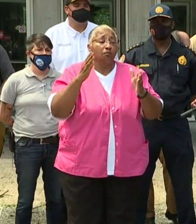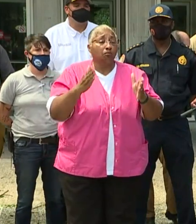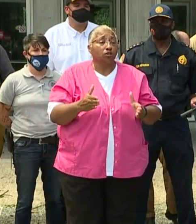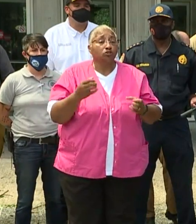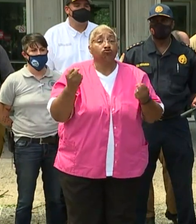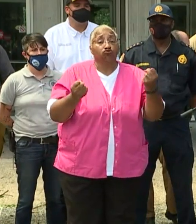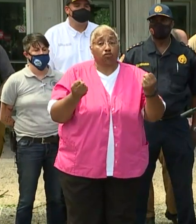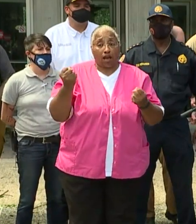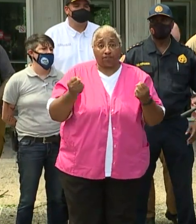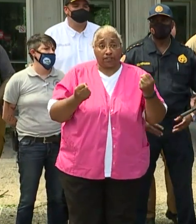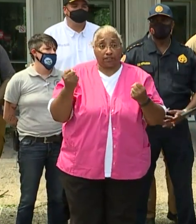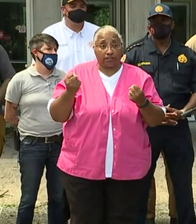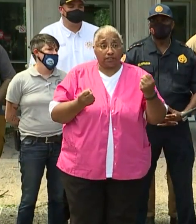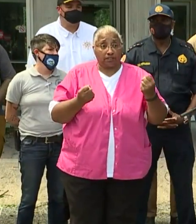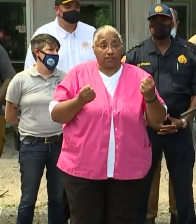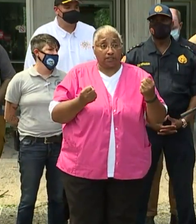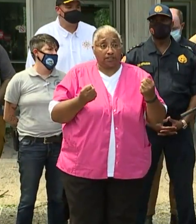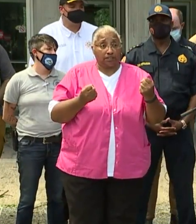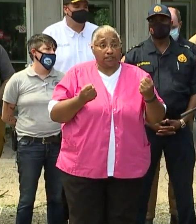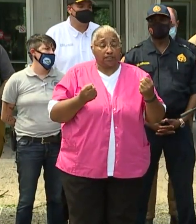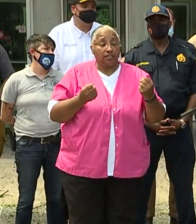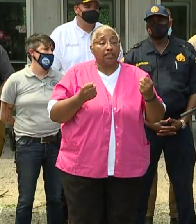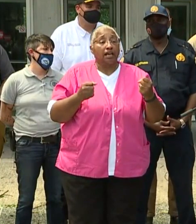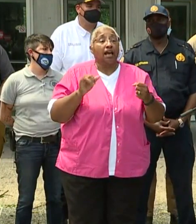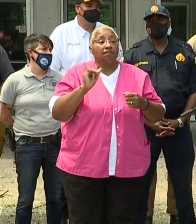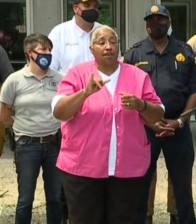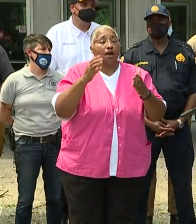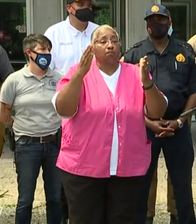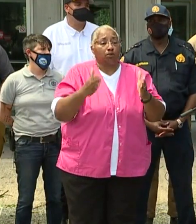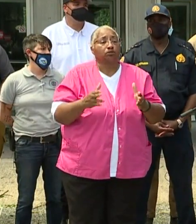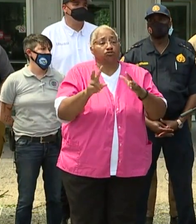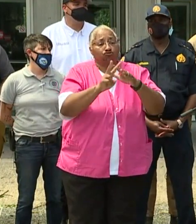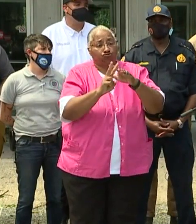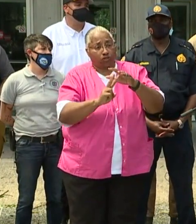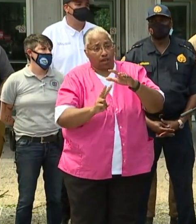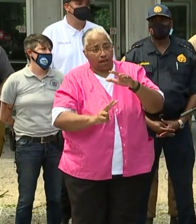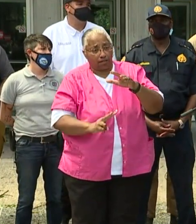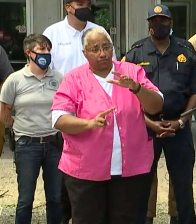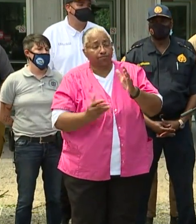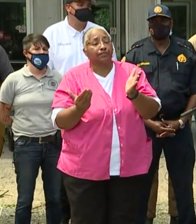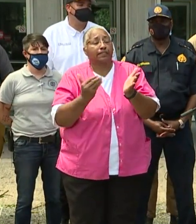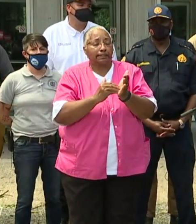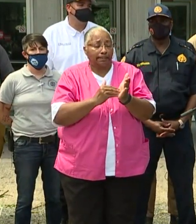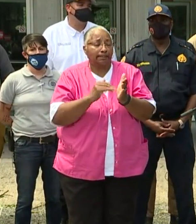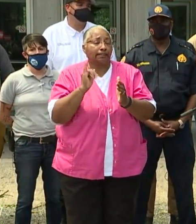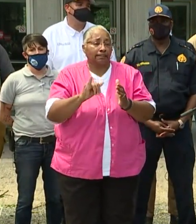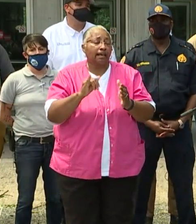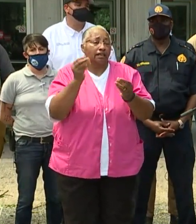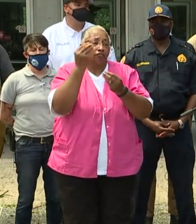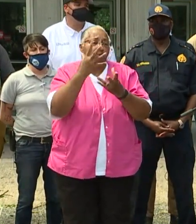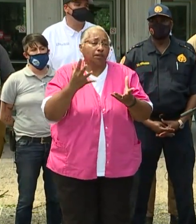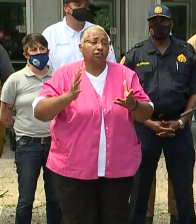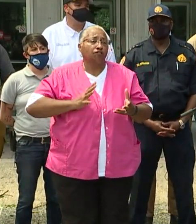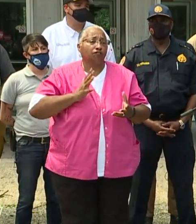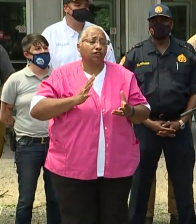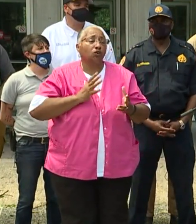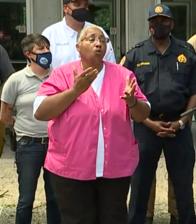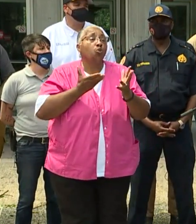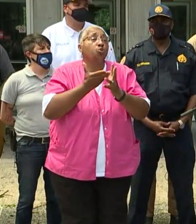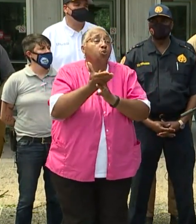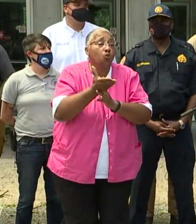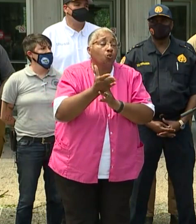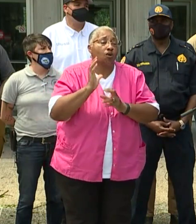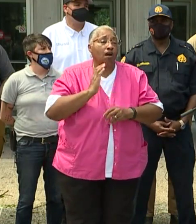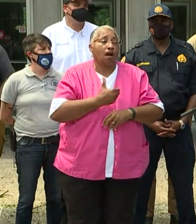driving a car and therefore drowned. Again, that information will become official through our coroner's